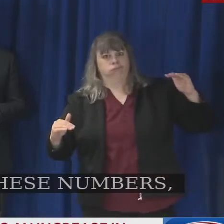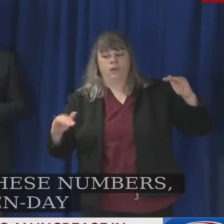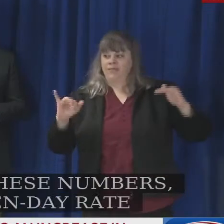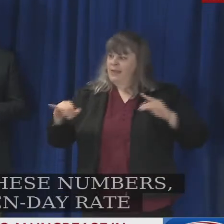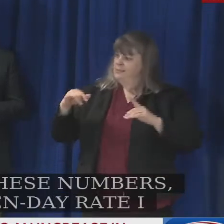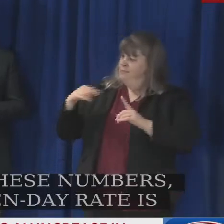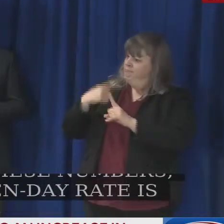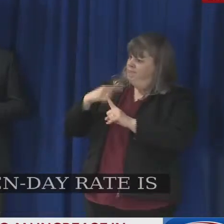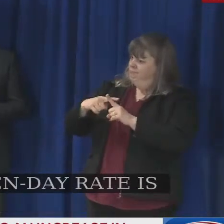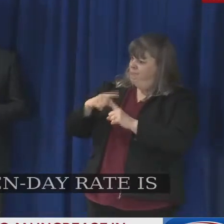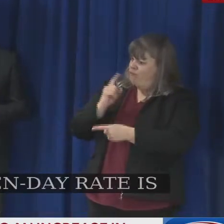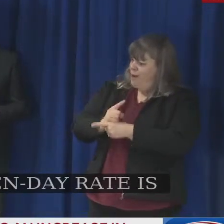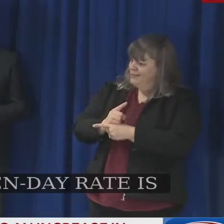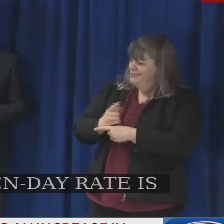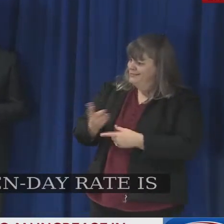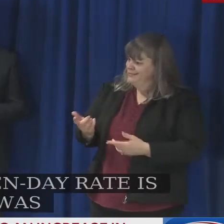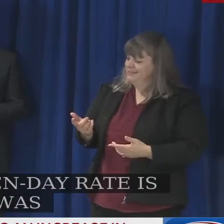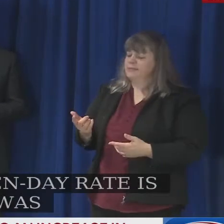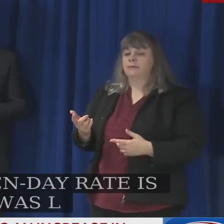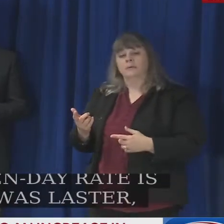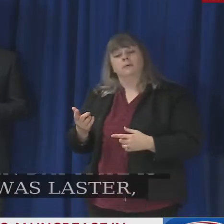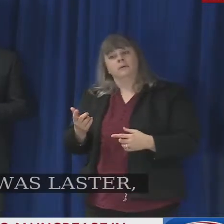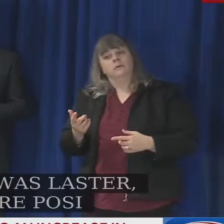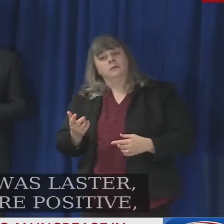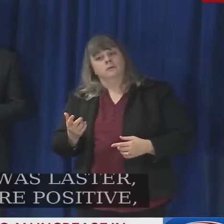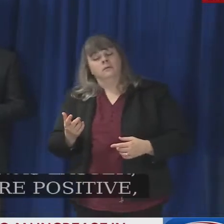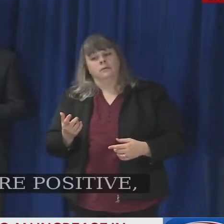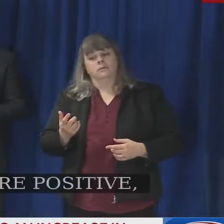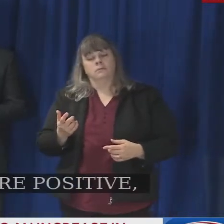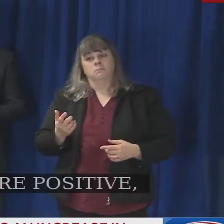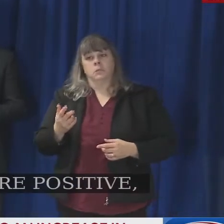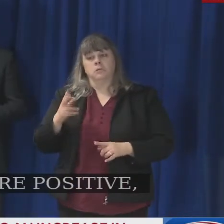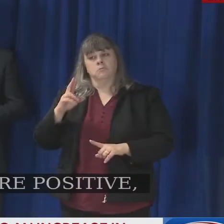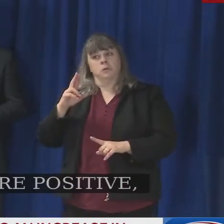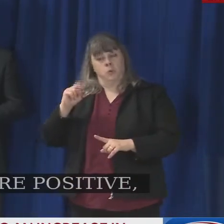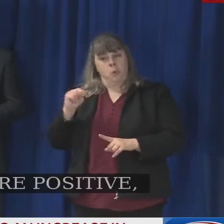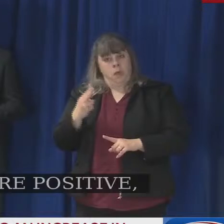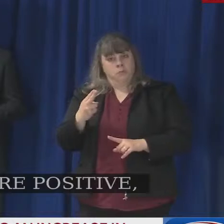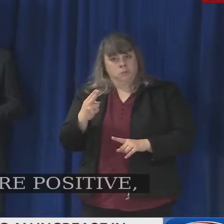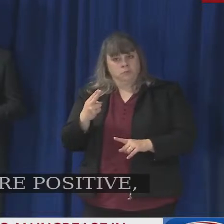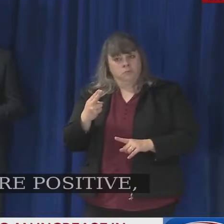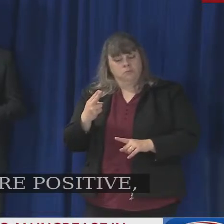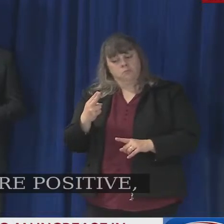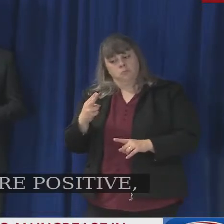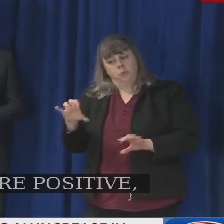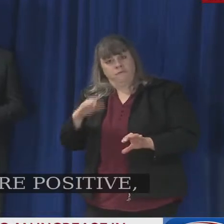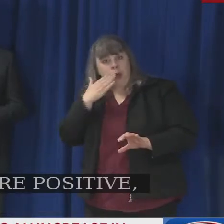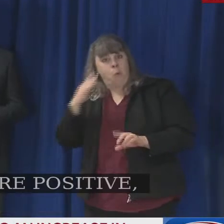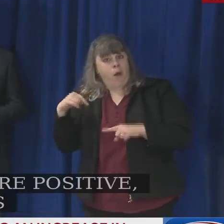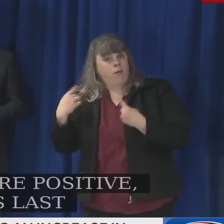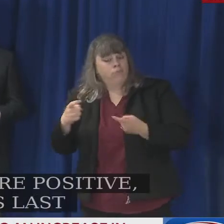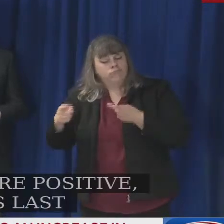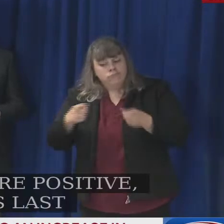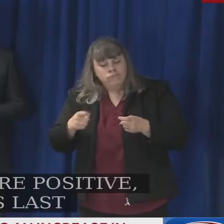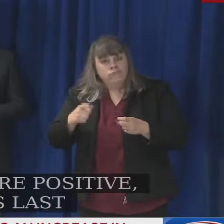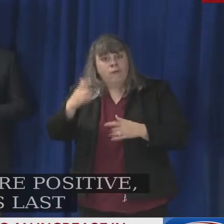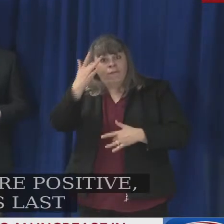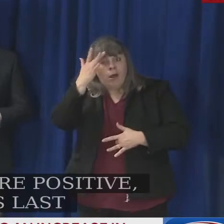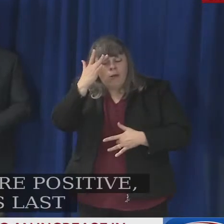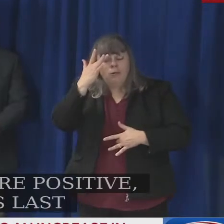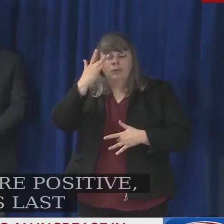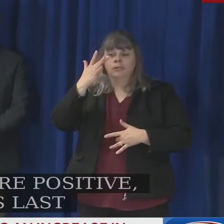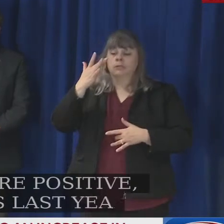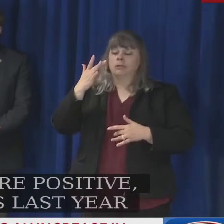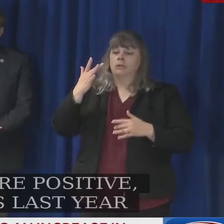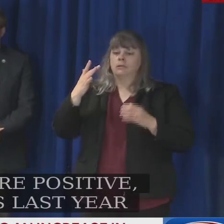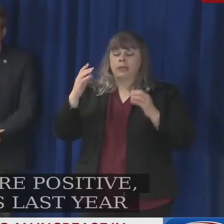Yeah, so New Hampshire has done very well in terms of, I think, controlling the virus and having much higher levels